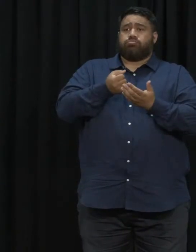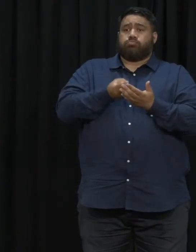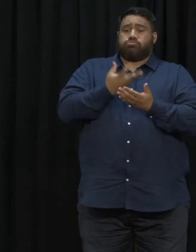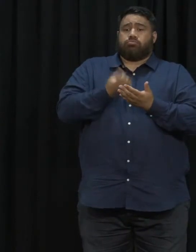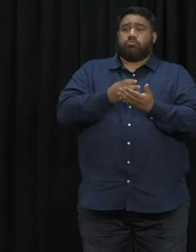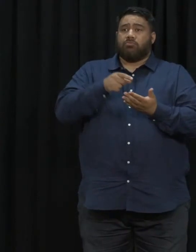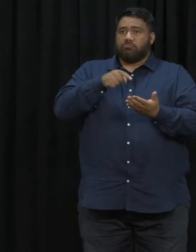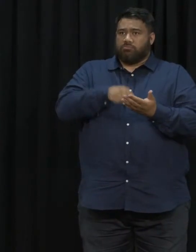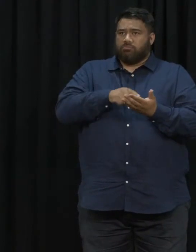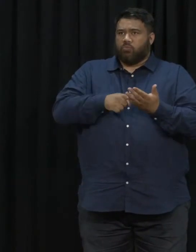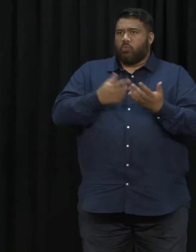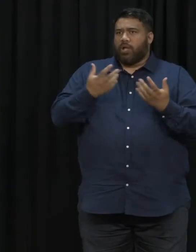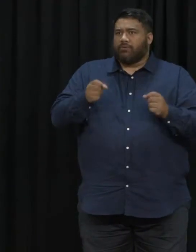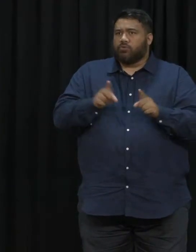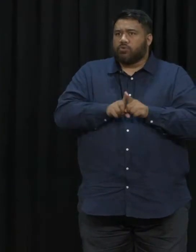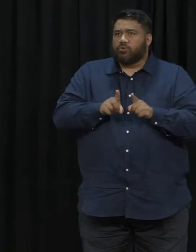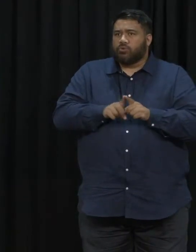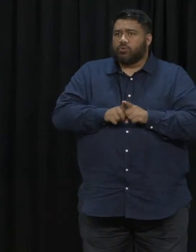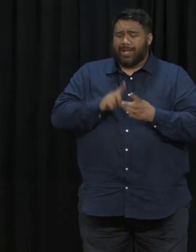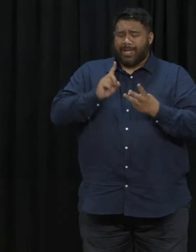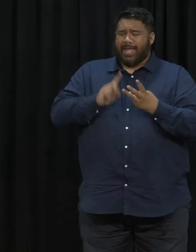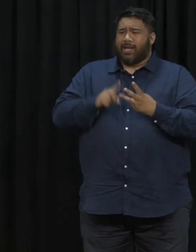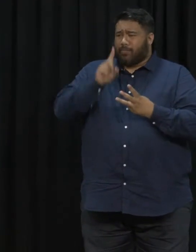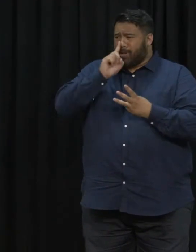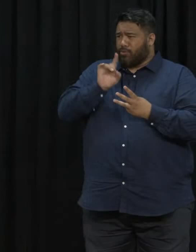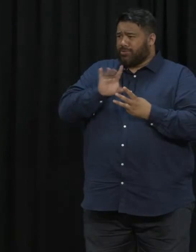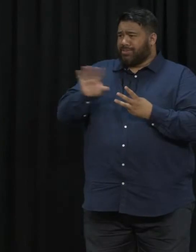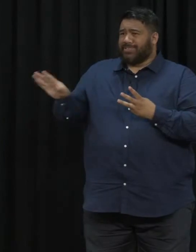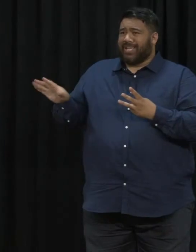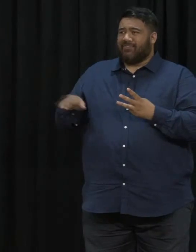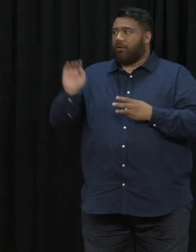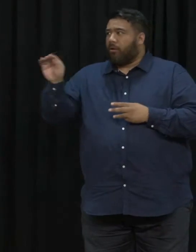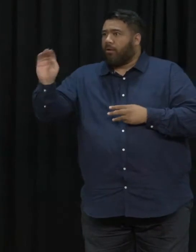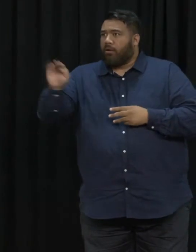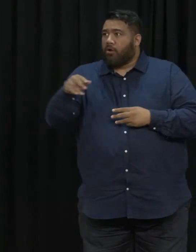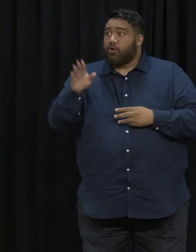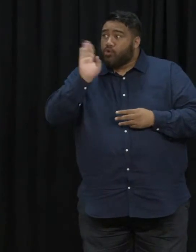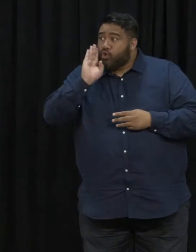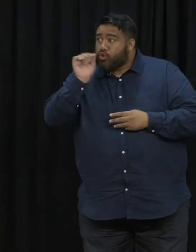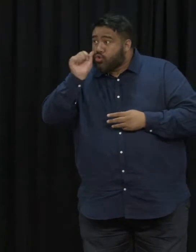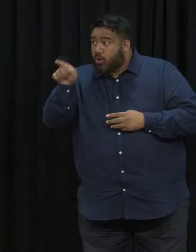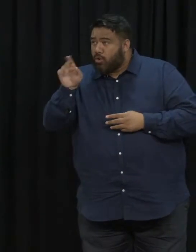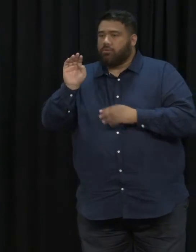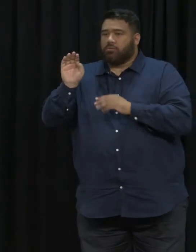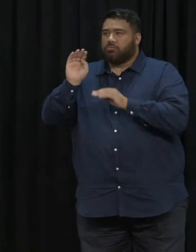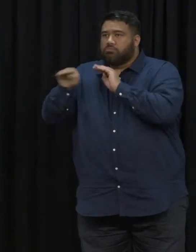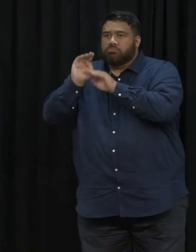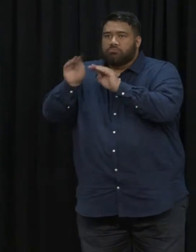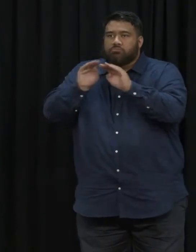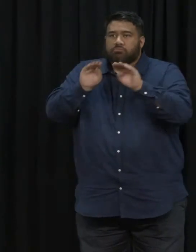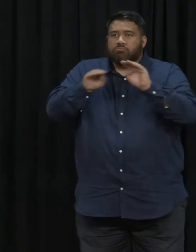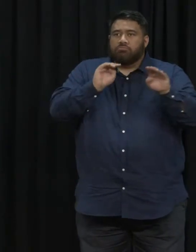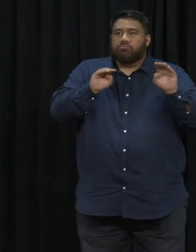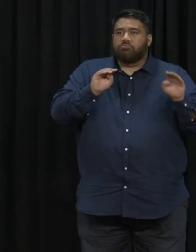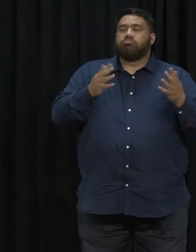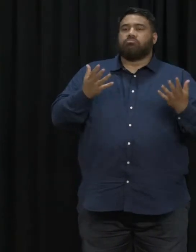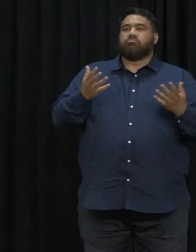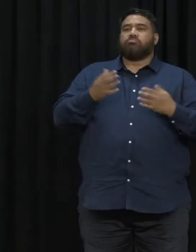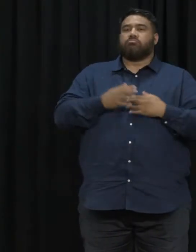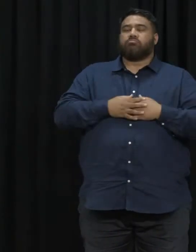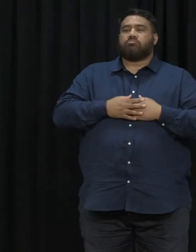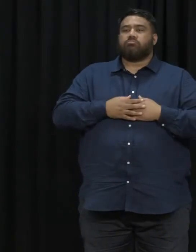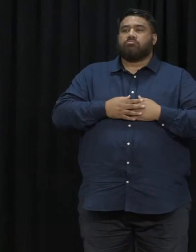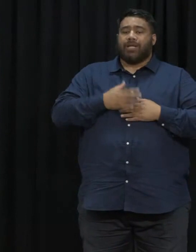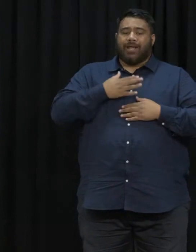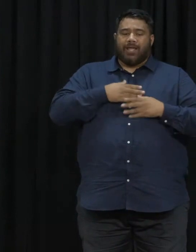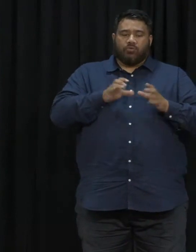them. And, of course, people spread the word themselves as well. And so we try and use our team as social and community